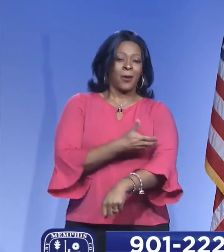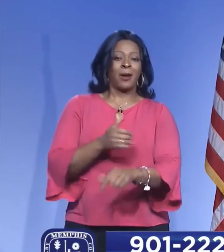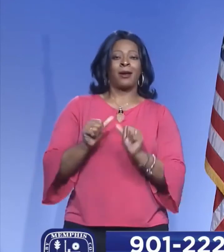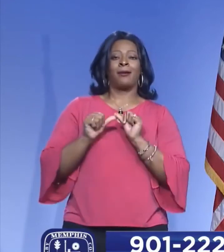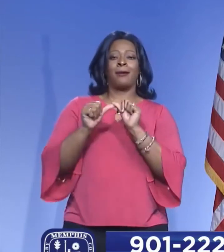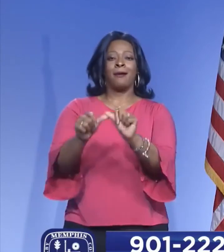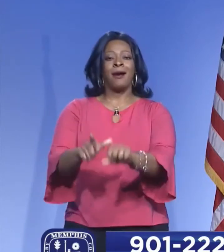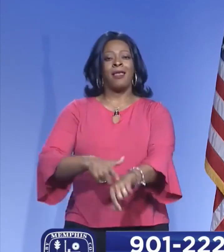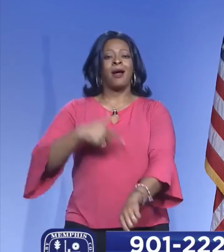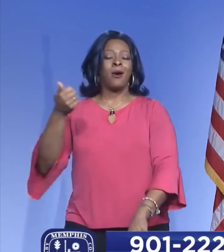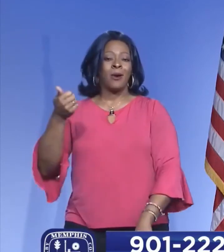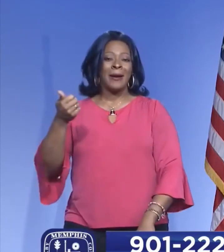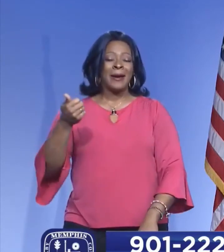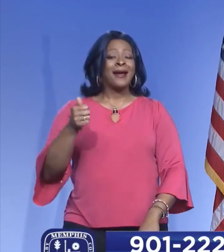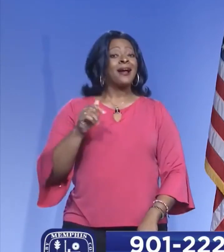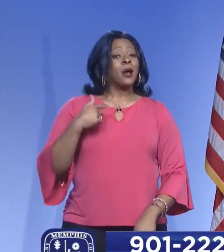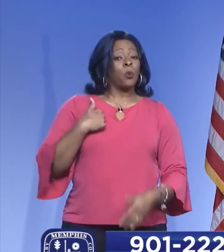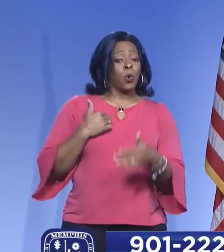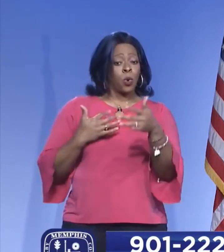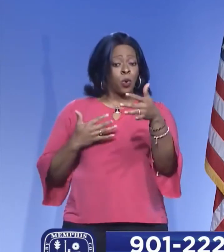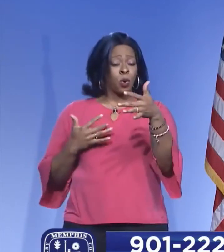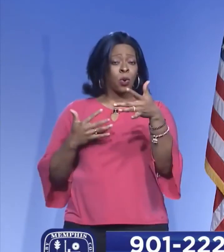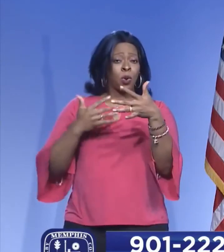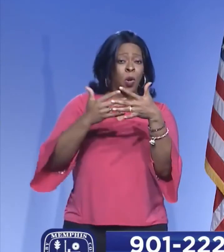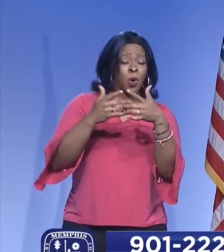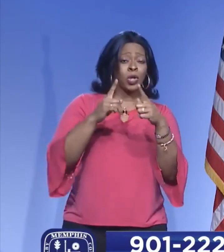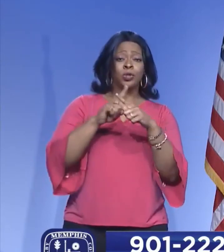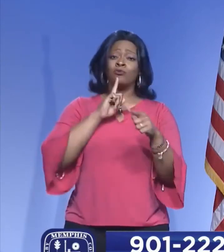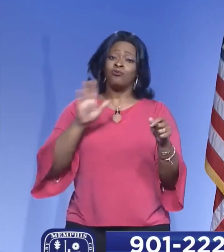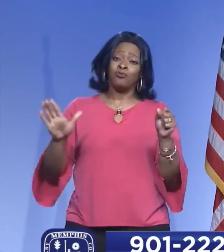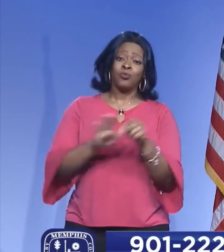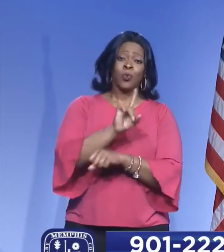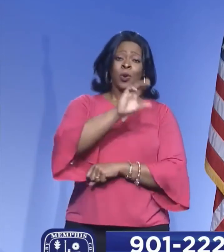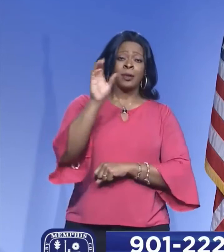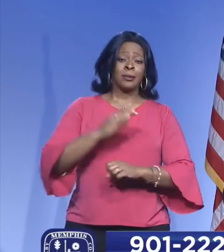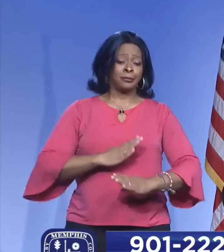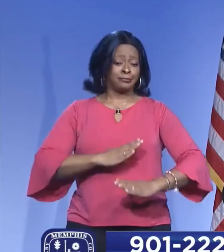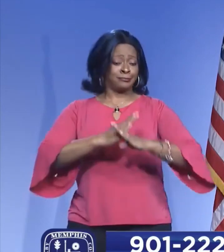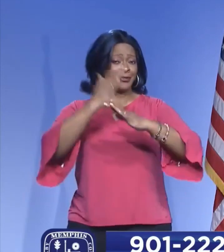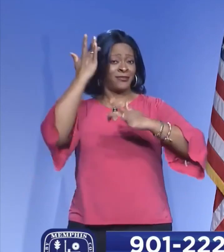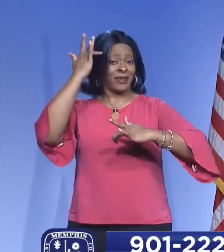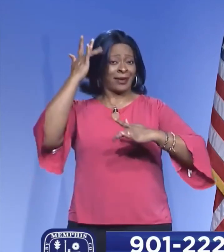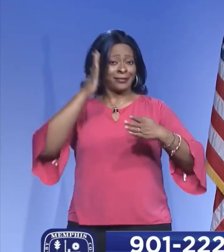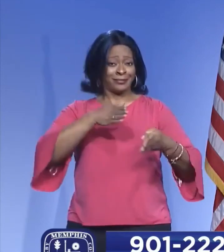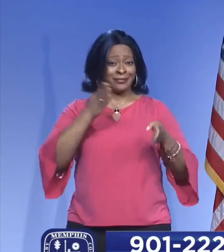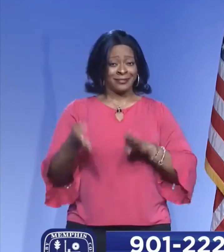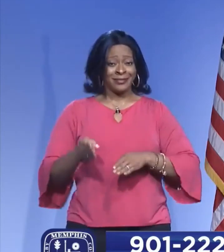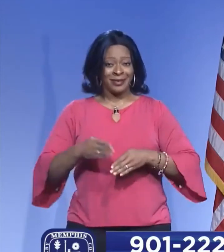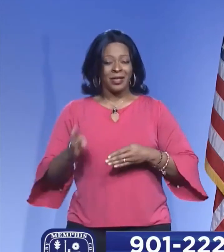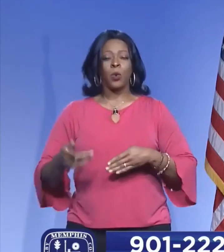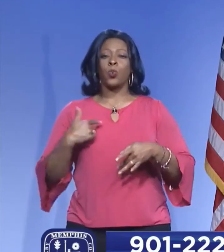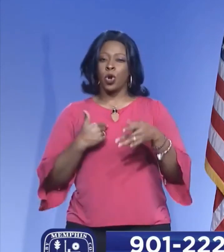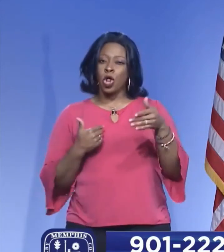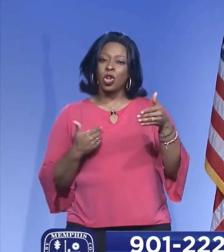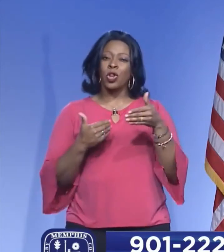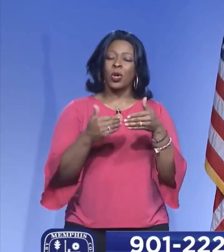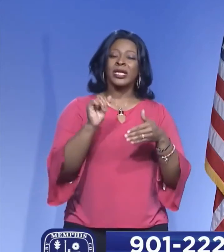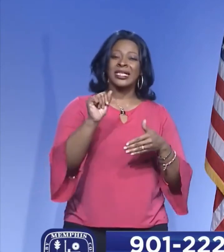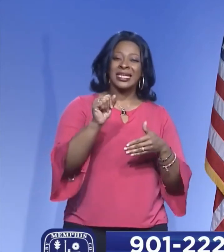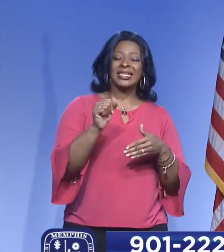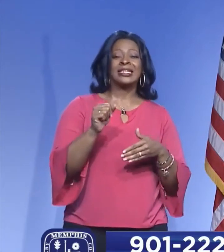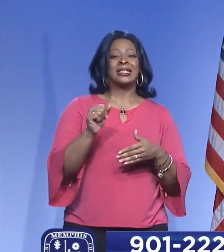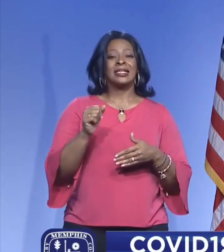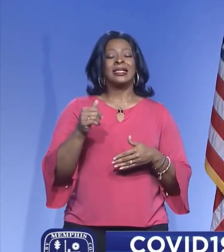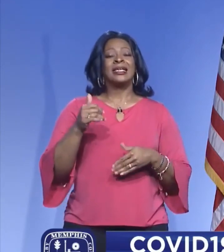longer. But are we close to herd immunity? I think we are closer to a point in